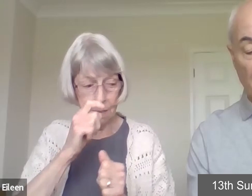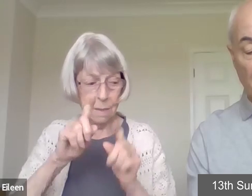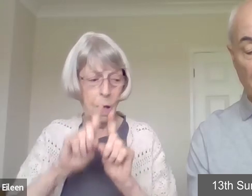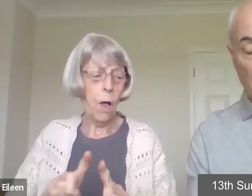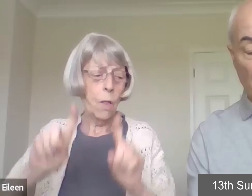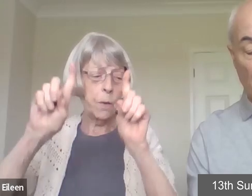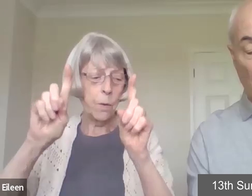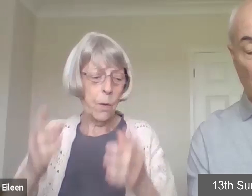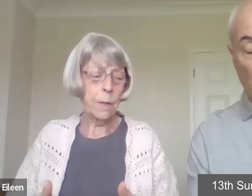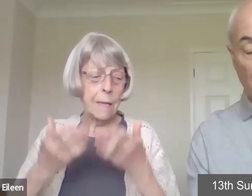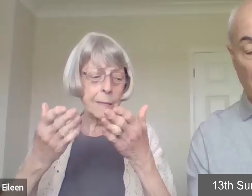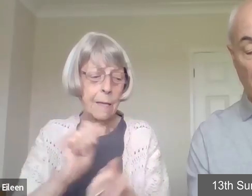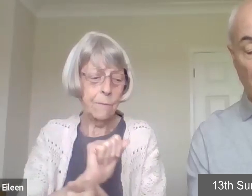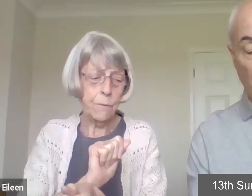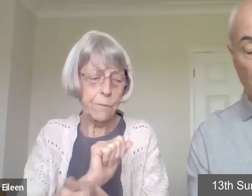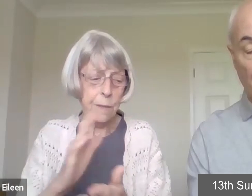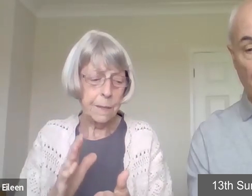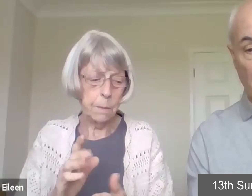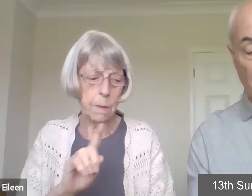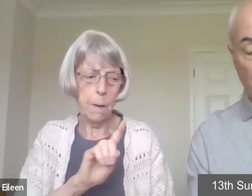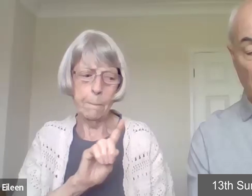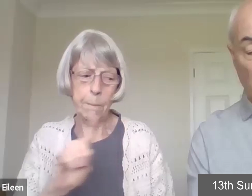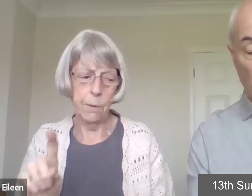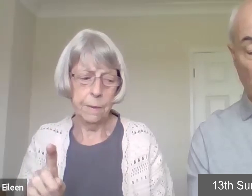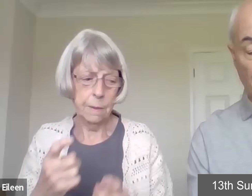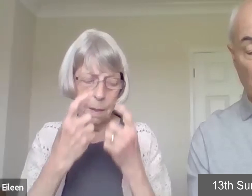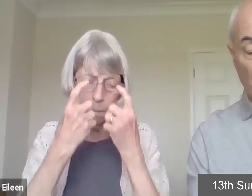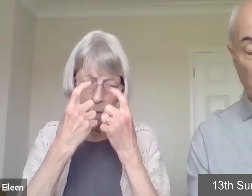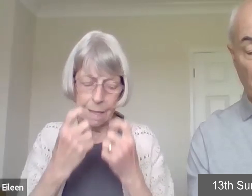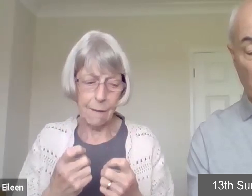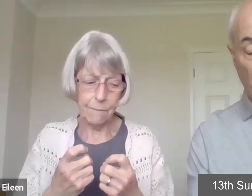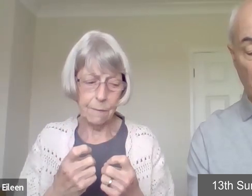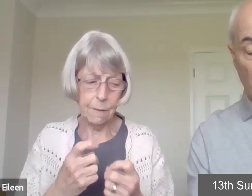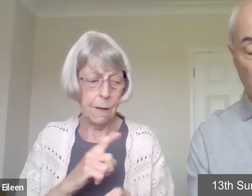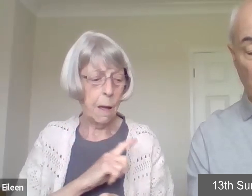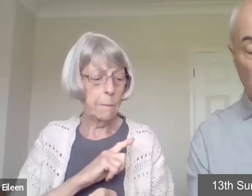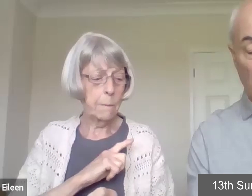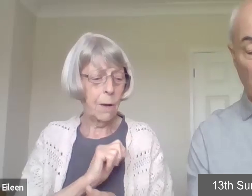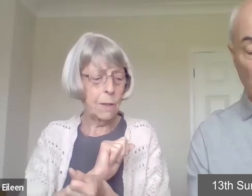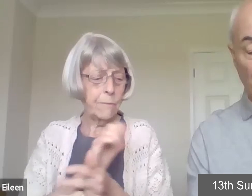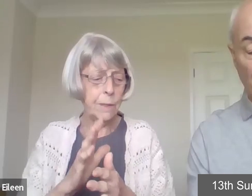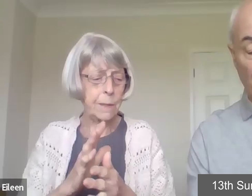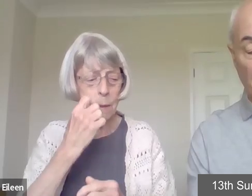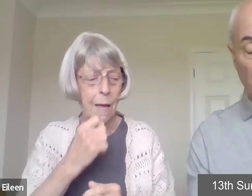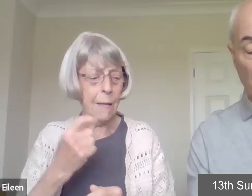sisters, the Lord gave you freedom, but be careful, because freedom